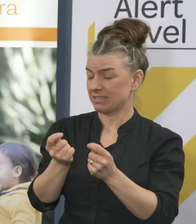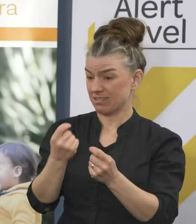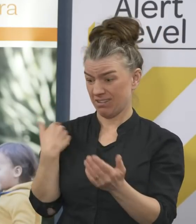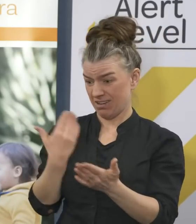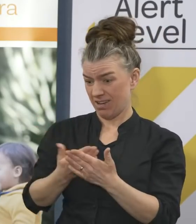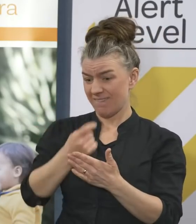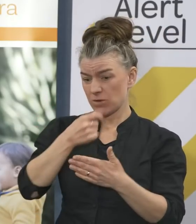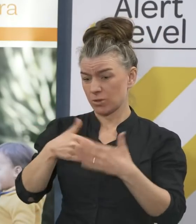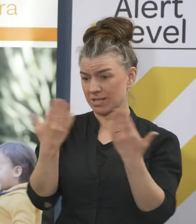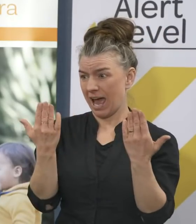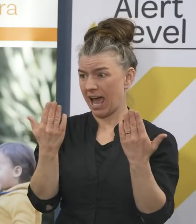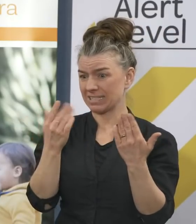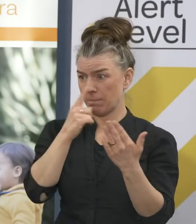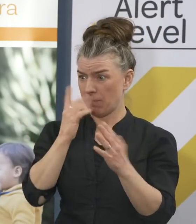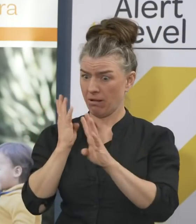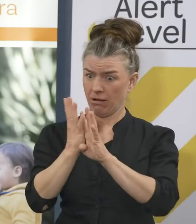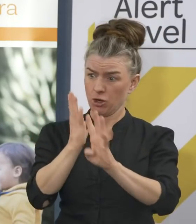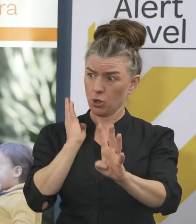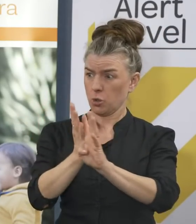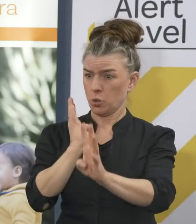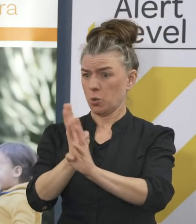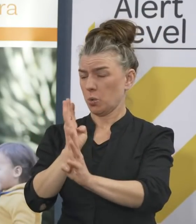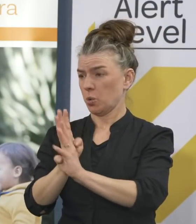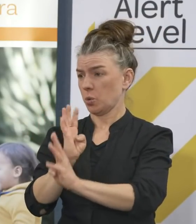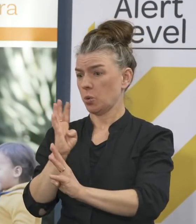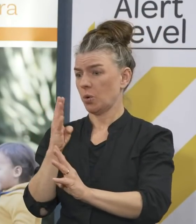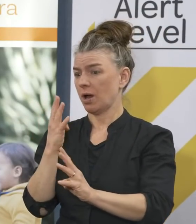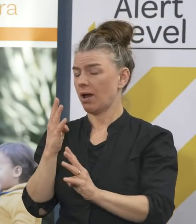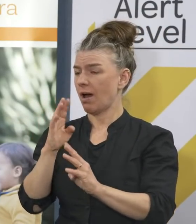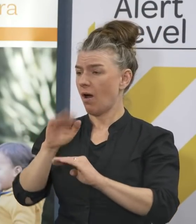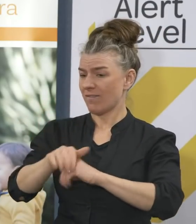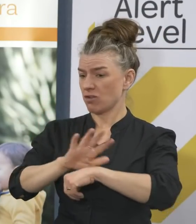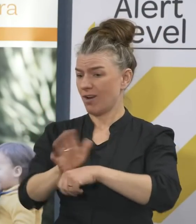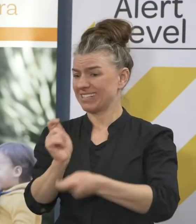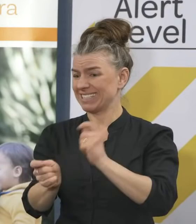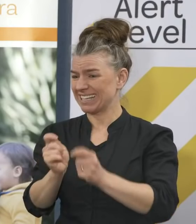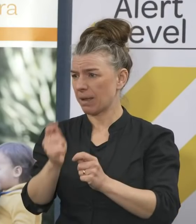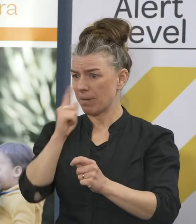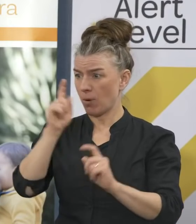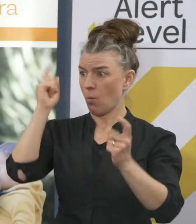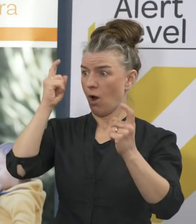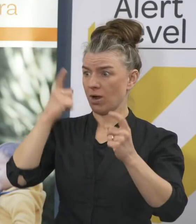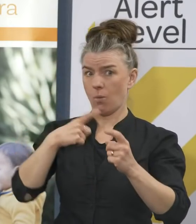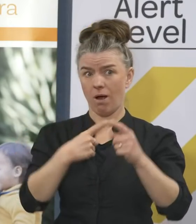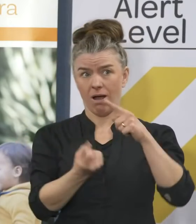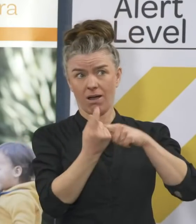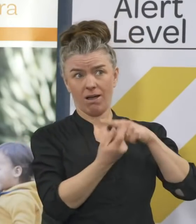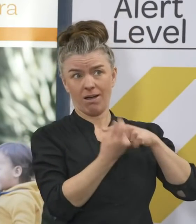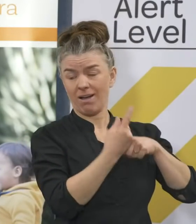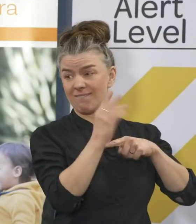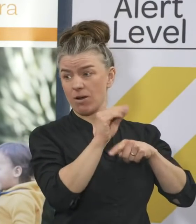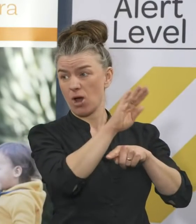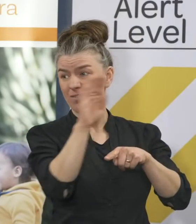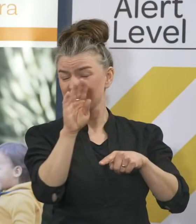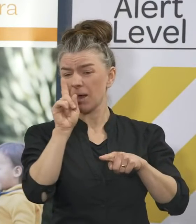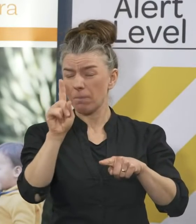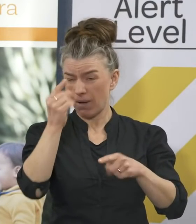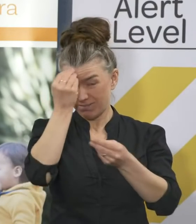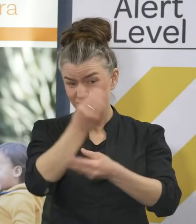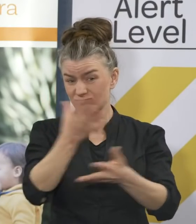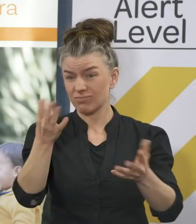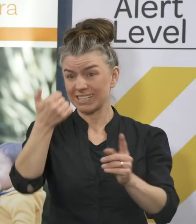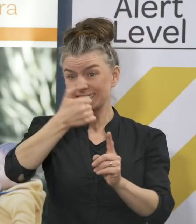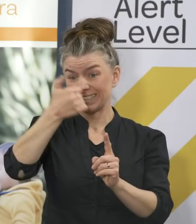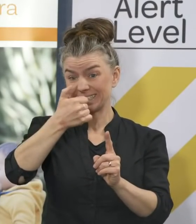been concerned about these latest cases. What I can reassure them, of course, is that all the cases we have reported since the